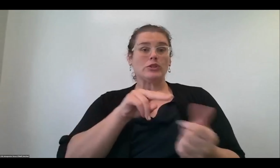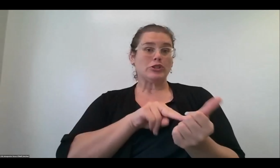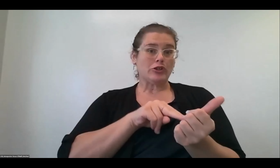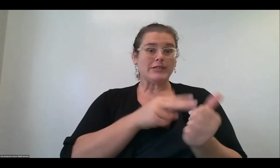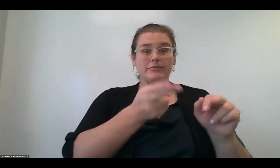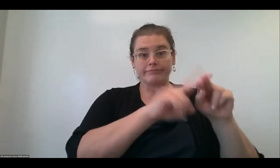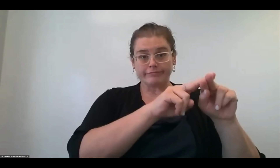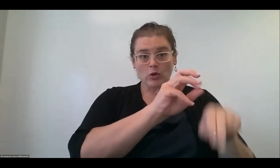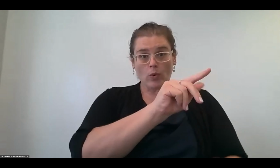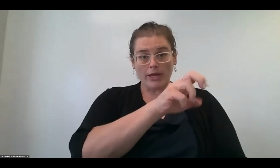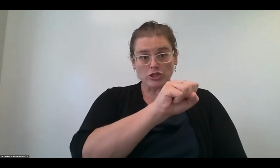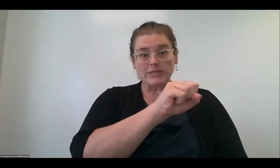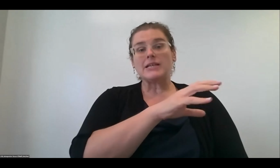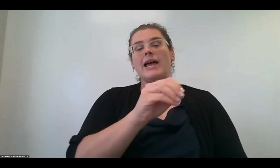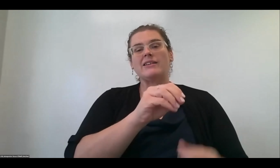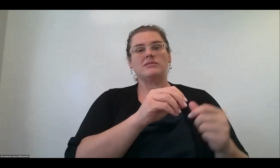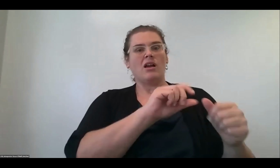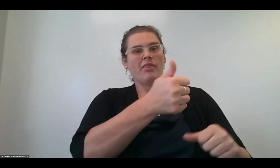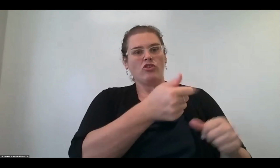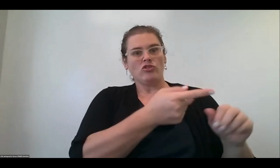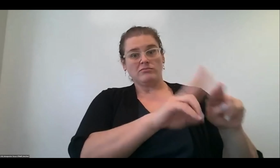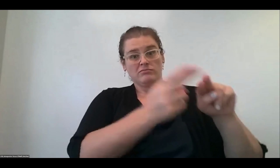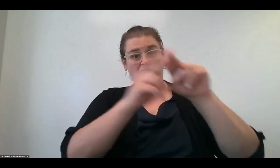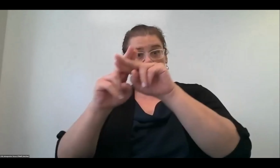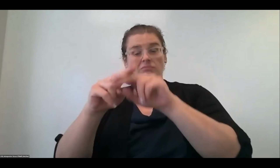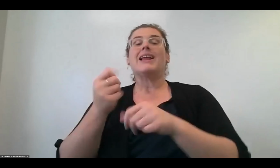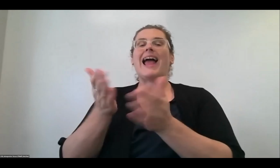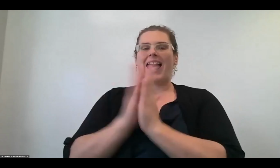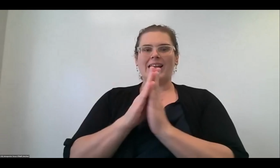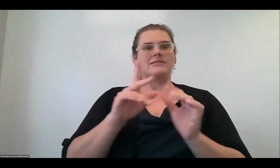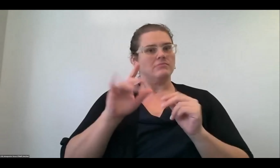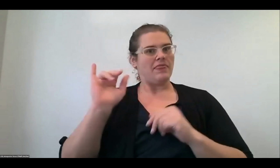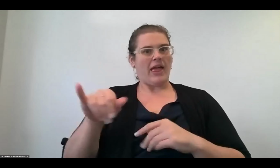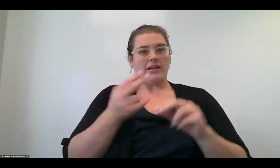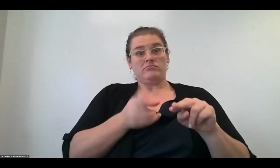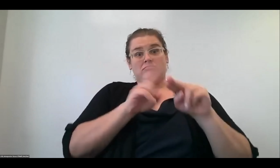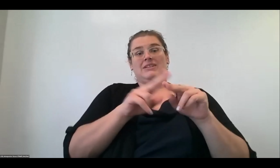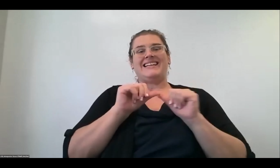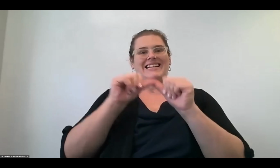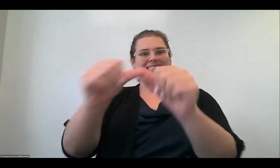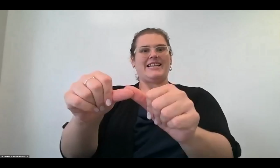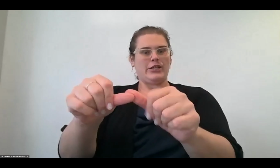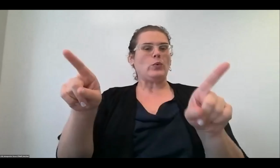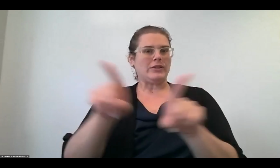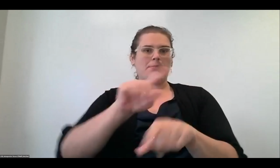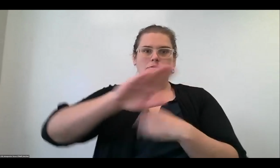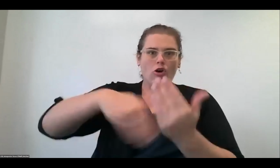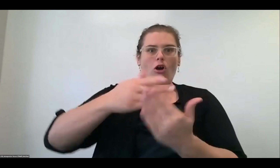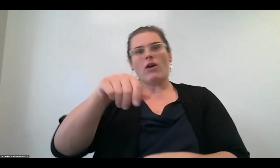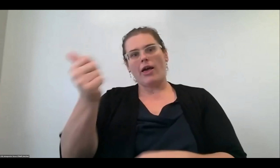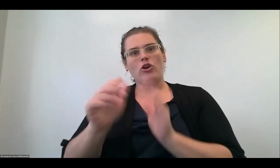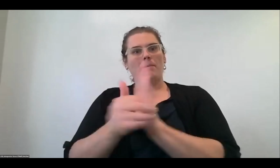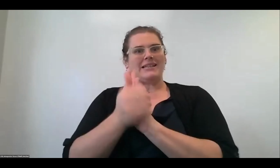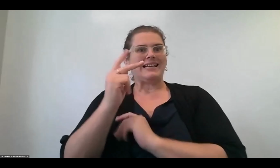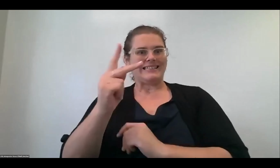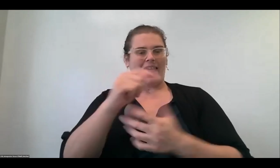nurses' wages continue like all the other flexibilities in our Appendix K